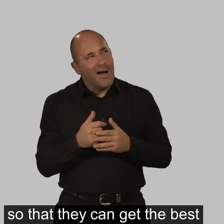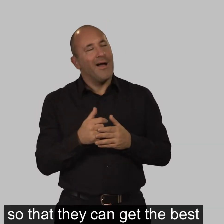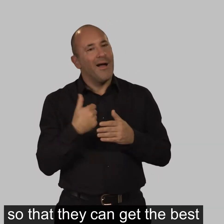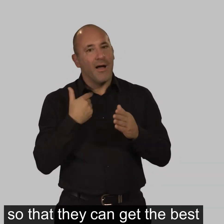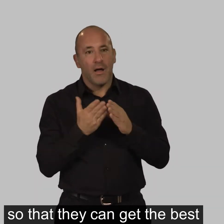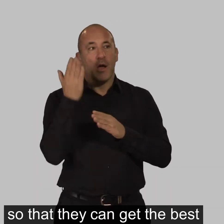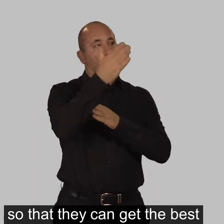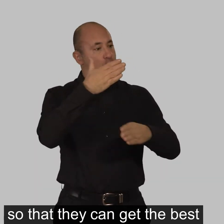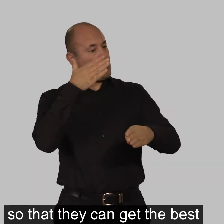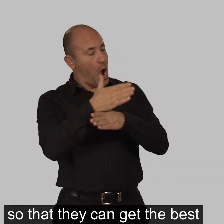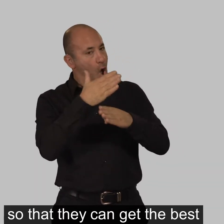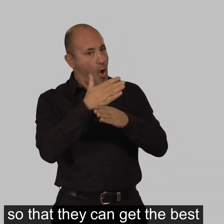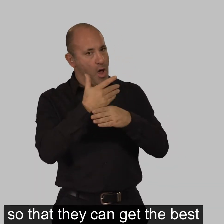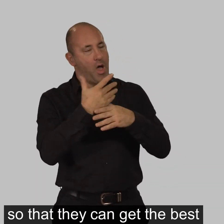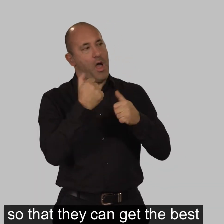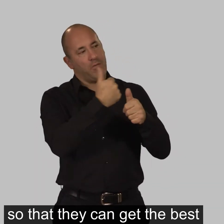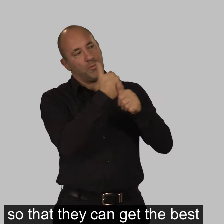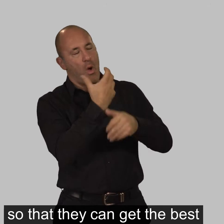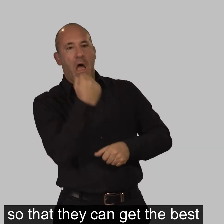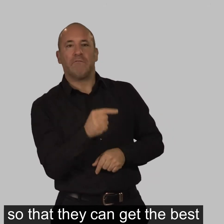so that they can get the best out of the support out there.